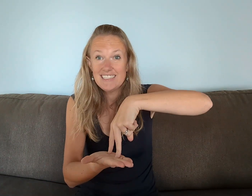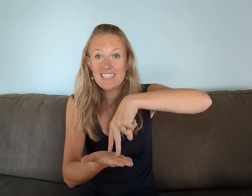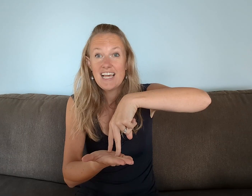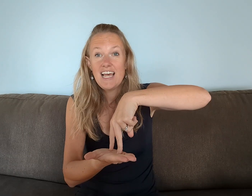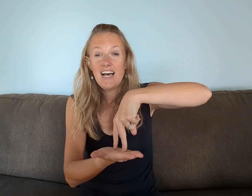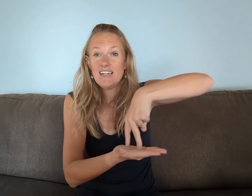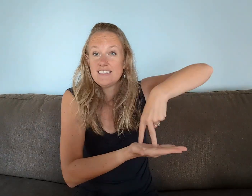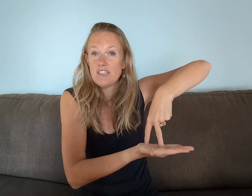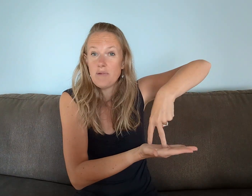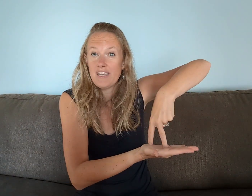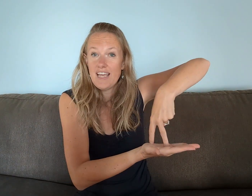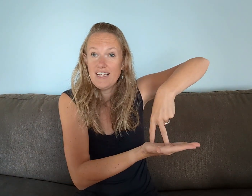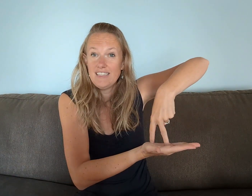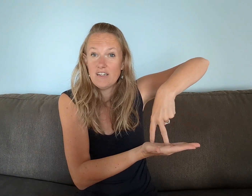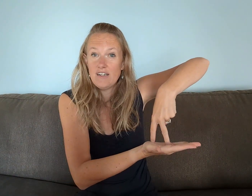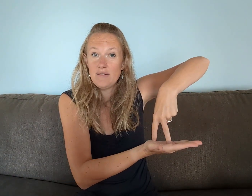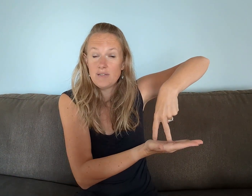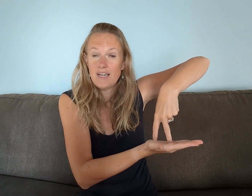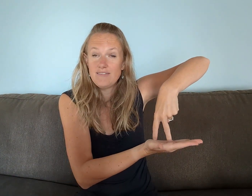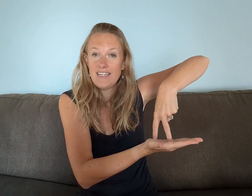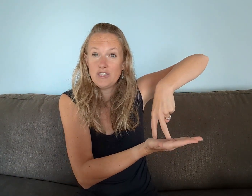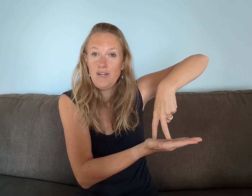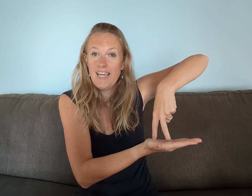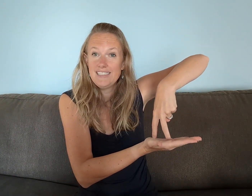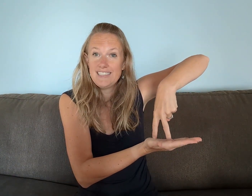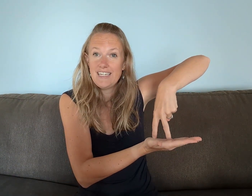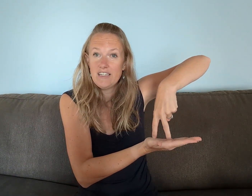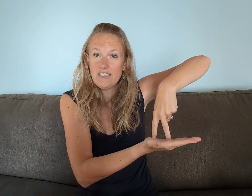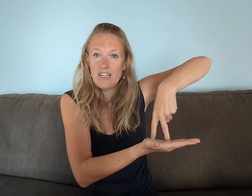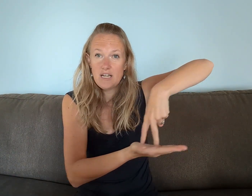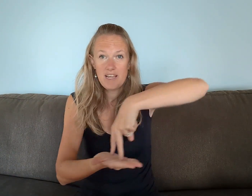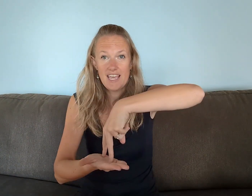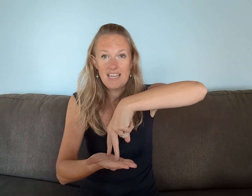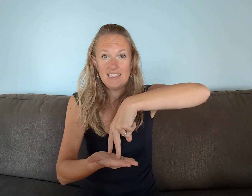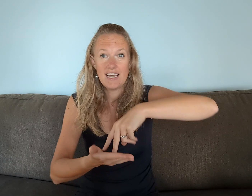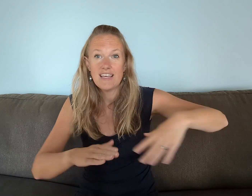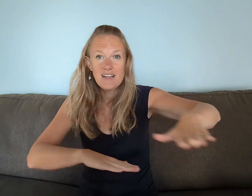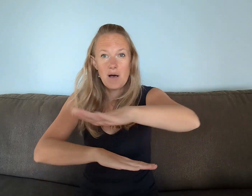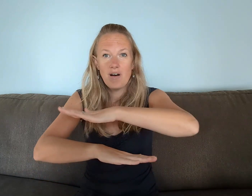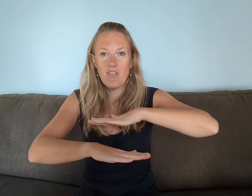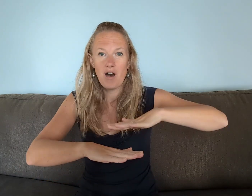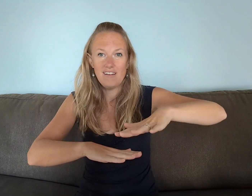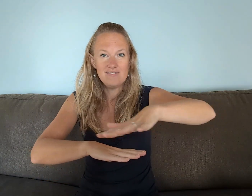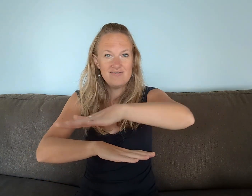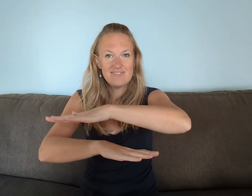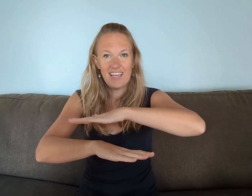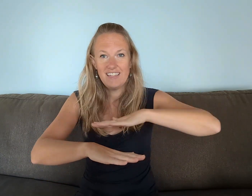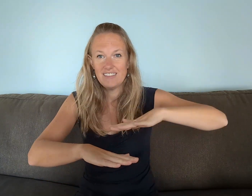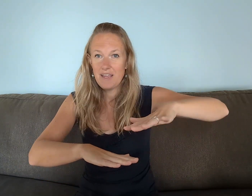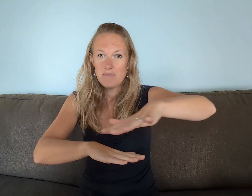stands. So you're making a hand or a kind of like two legs standing on your non-dominant hand and then above them all. Okay? Your name